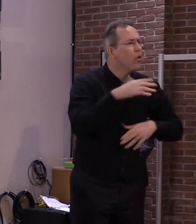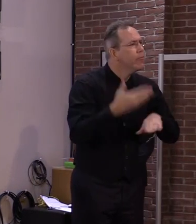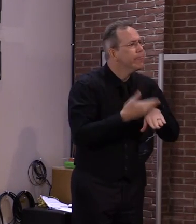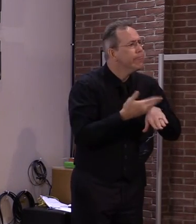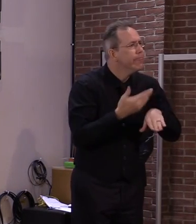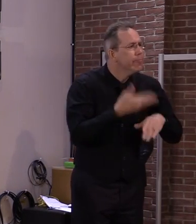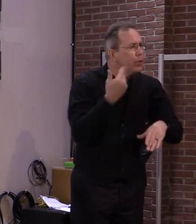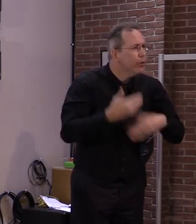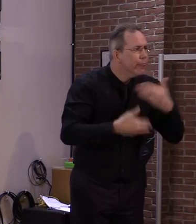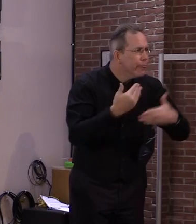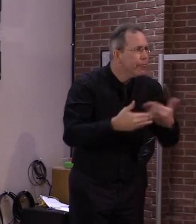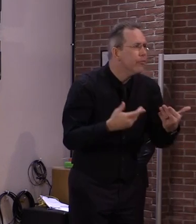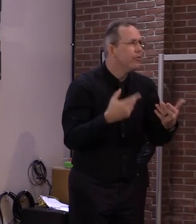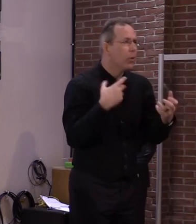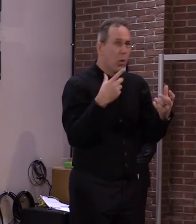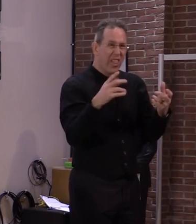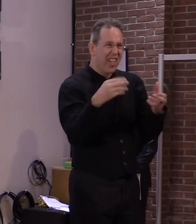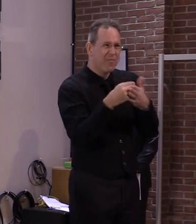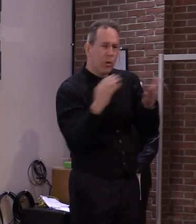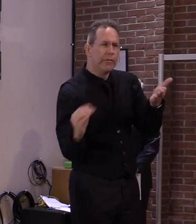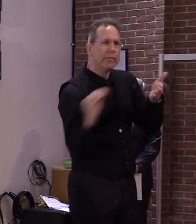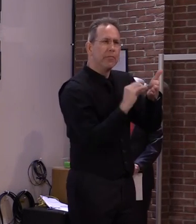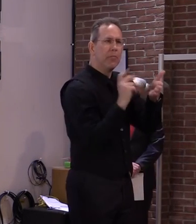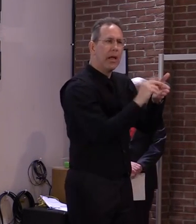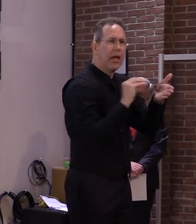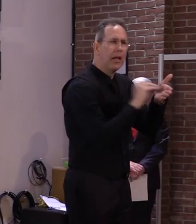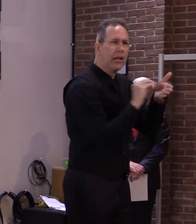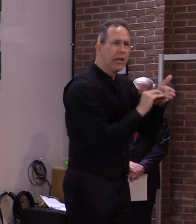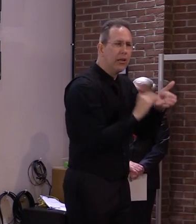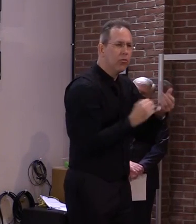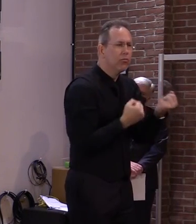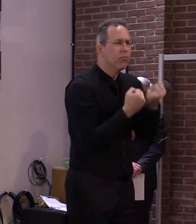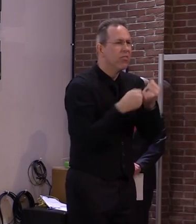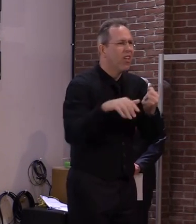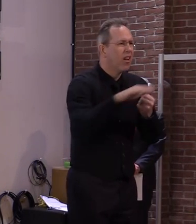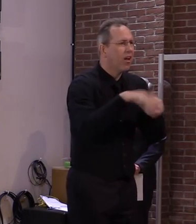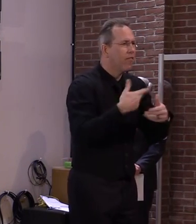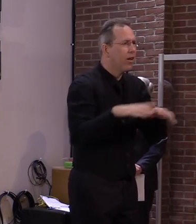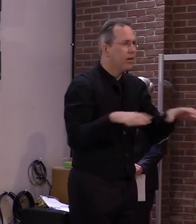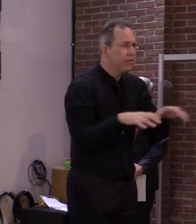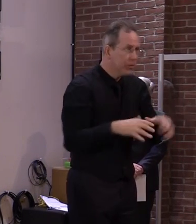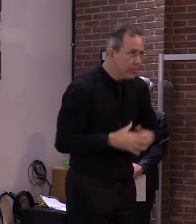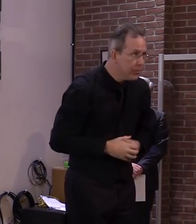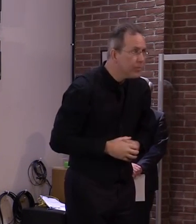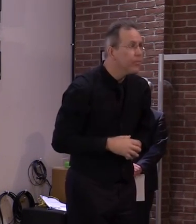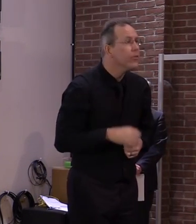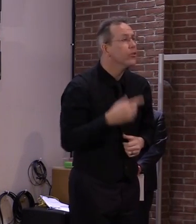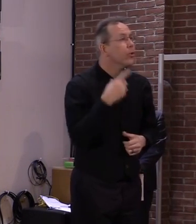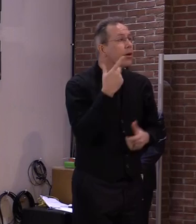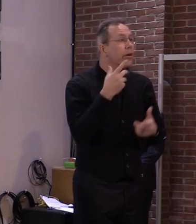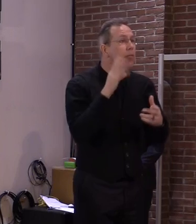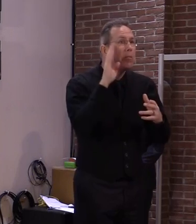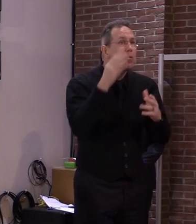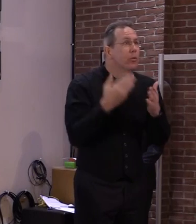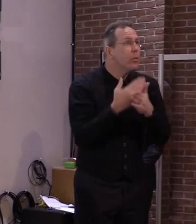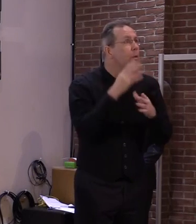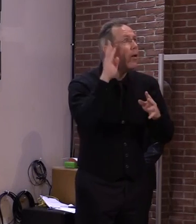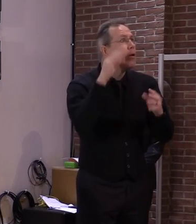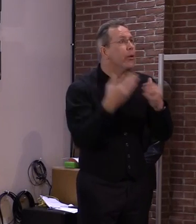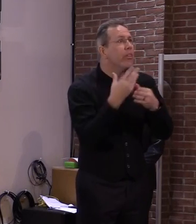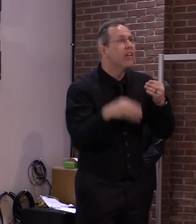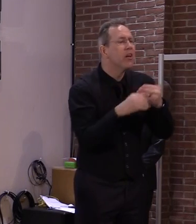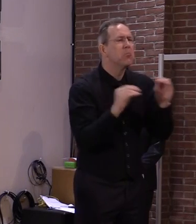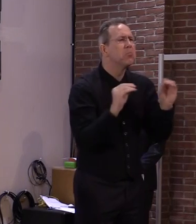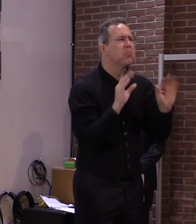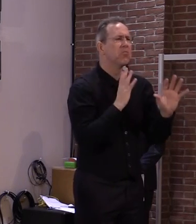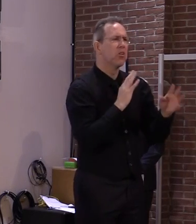but I don't see any showstoppers at this point. And I think it's great news for Vermont to be able to, because these are